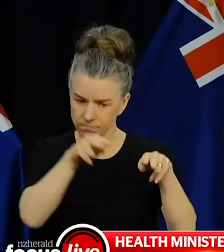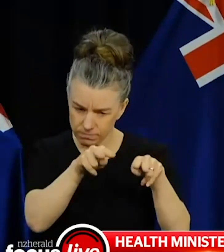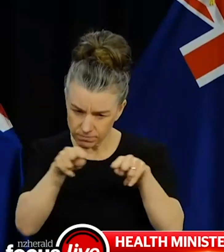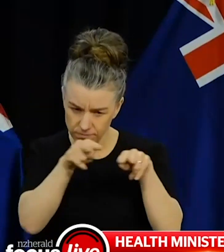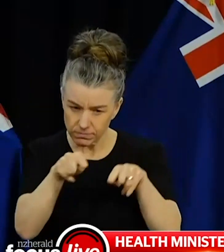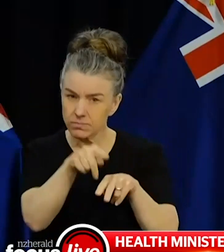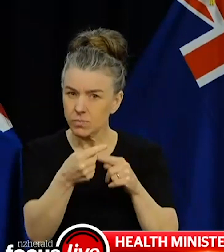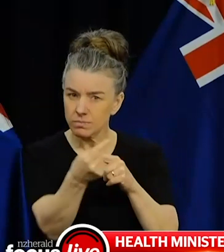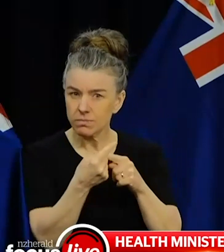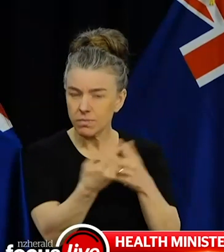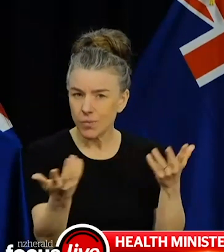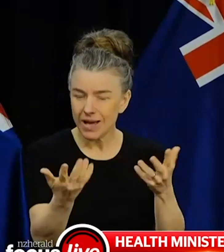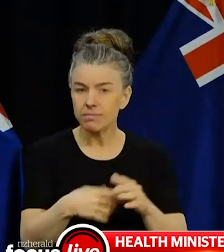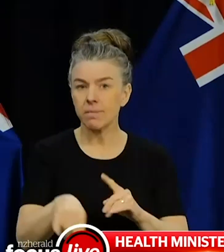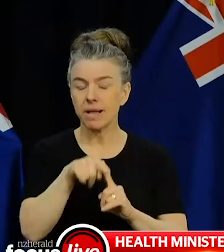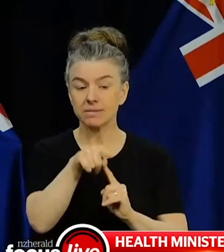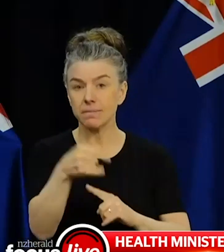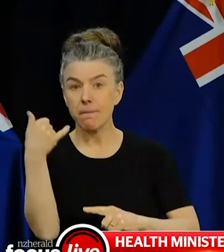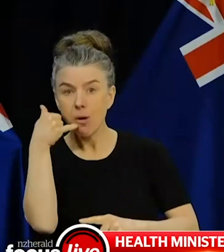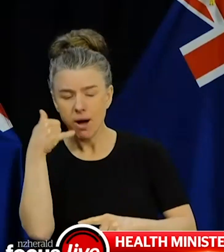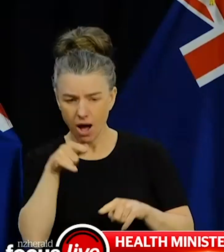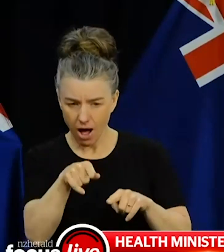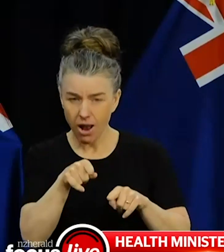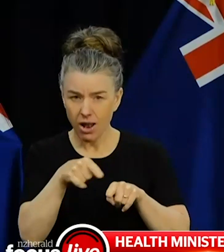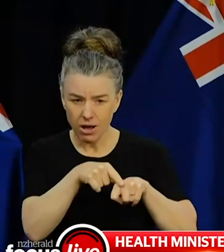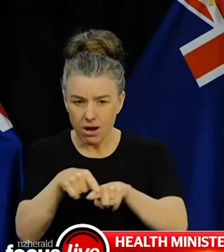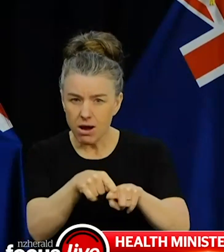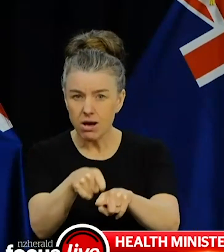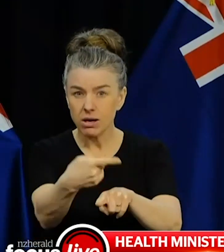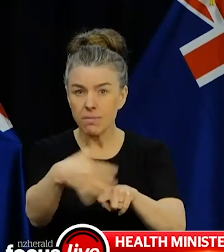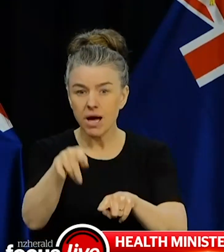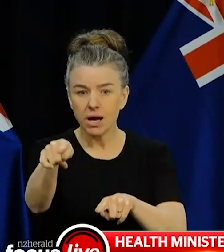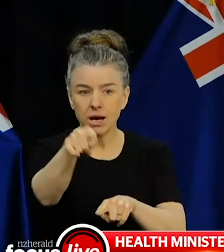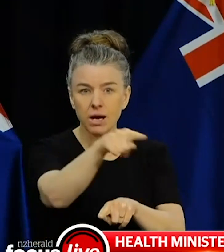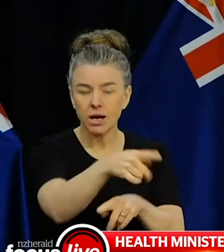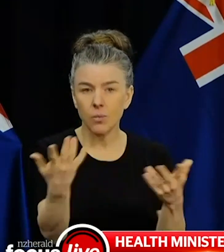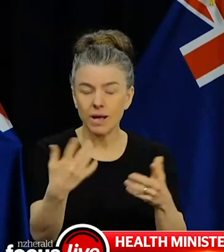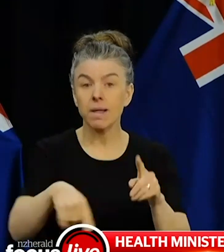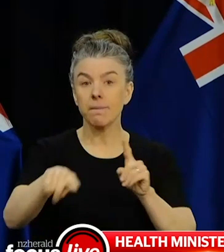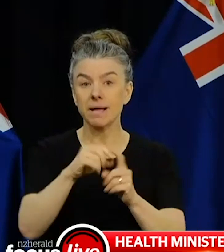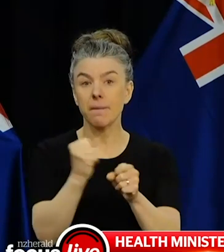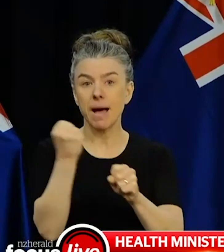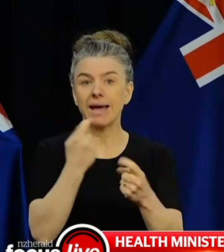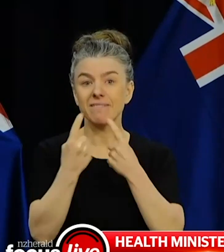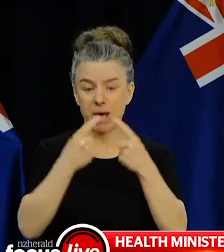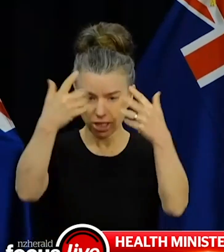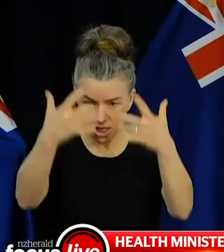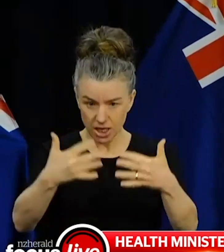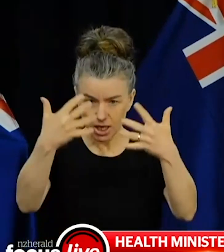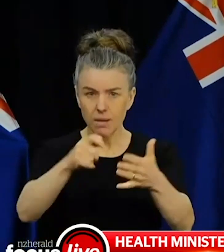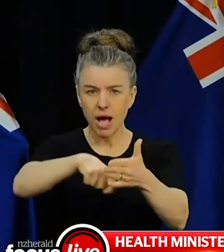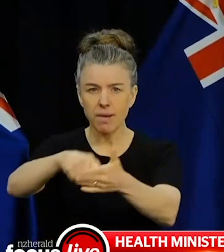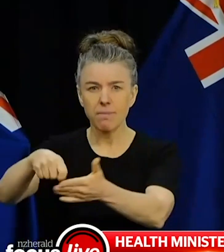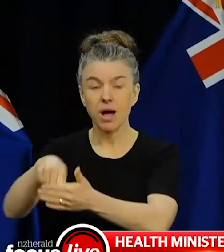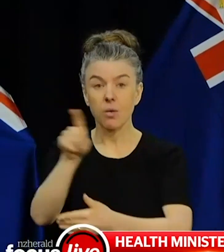footage, cell phone movements and bank transactions in order to get as clear a picture as possible of the events. Alongside